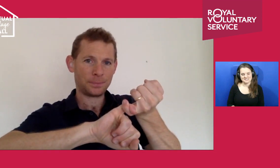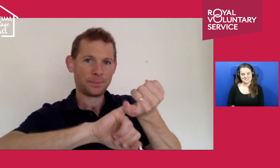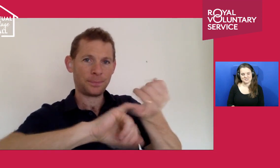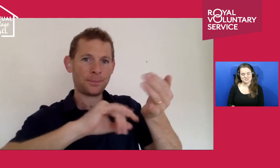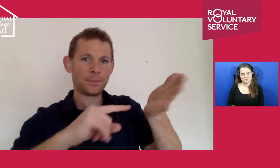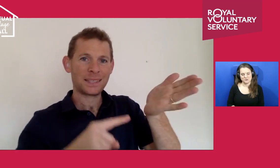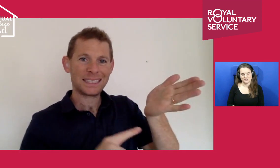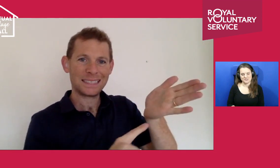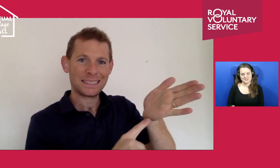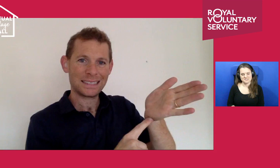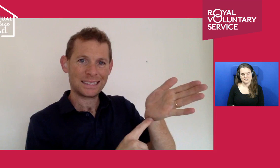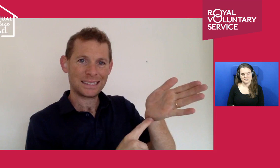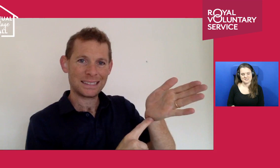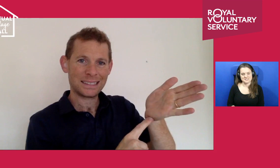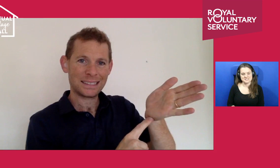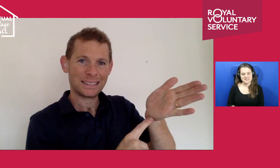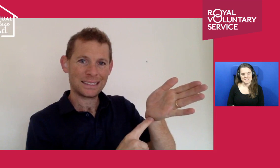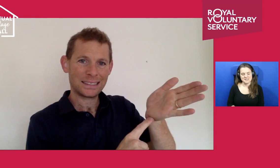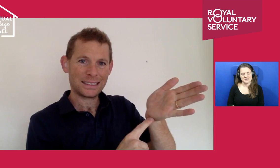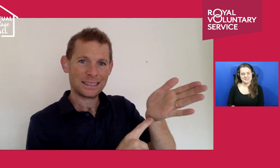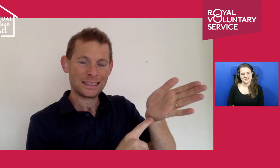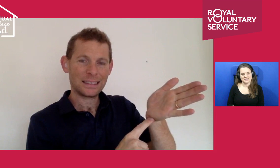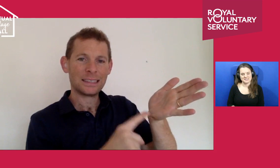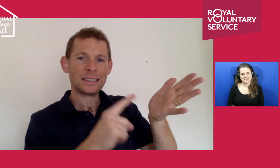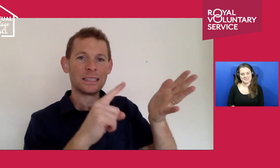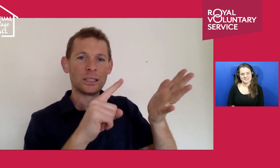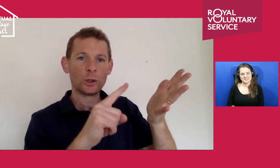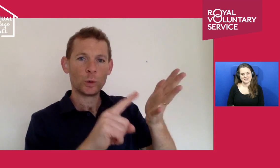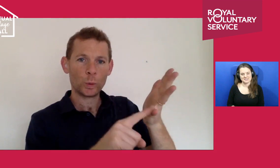S, your smallest fingers, T,